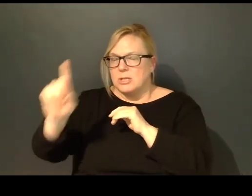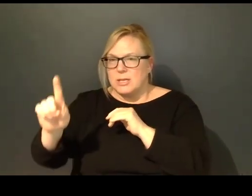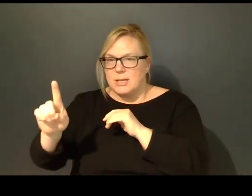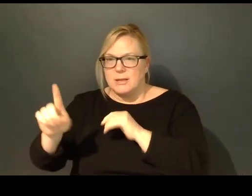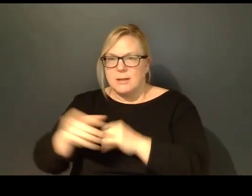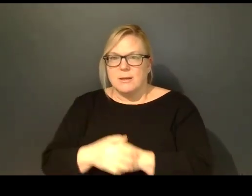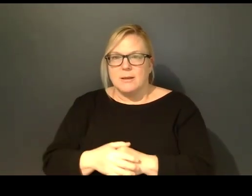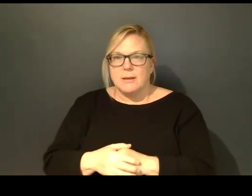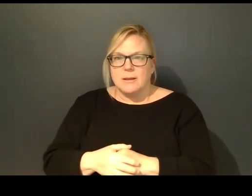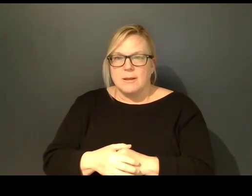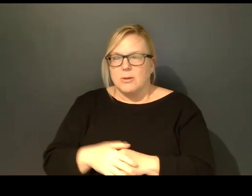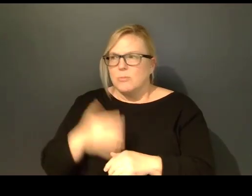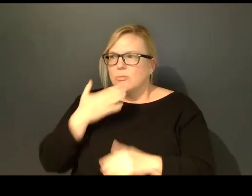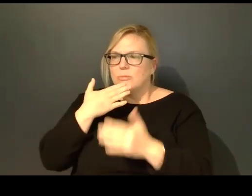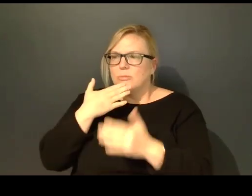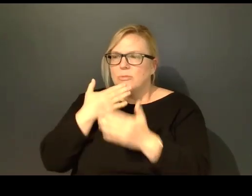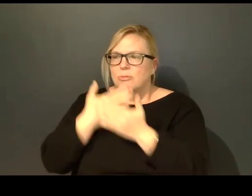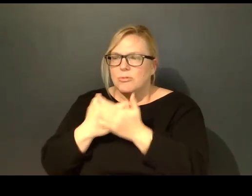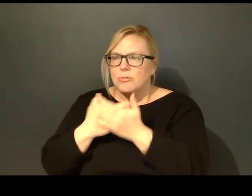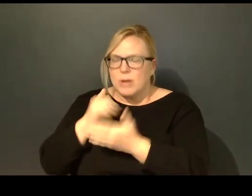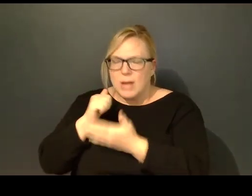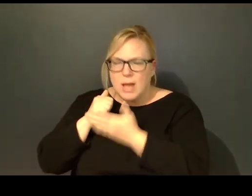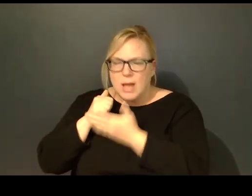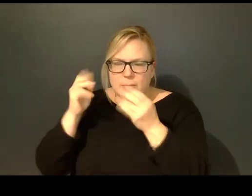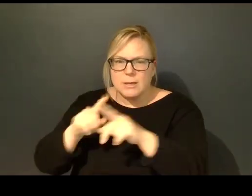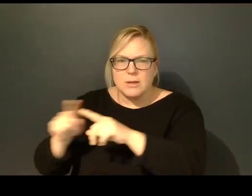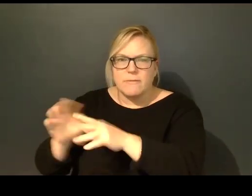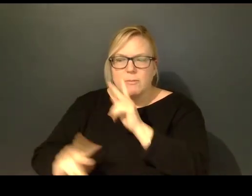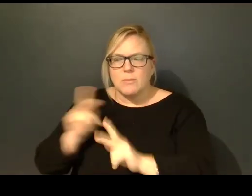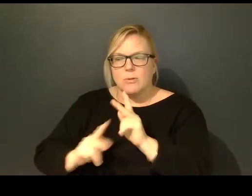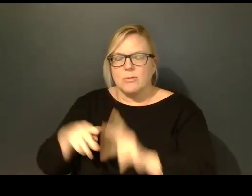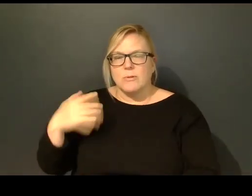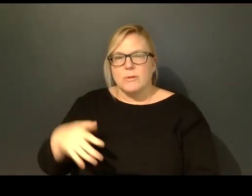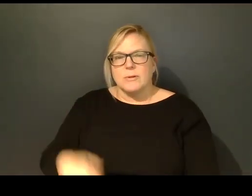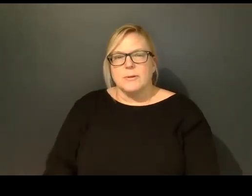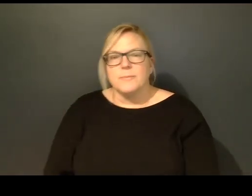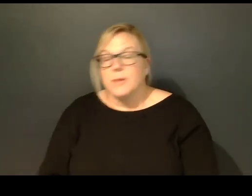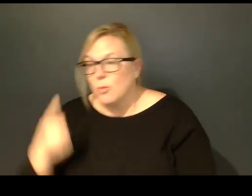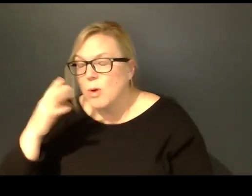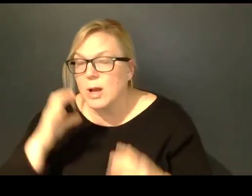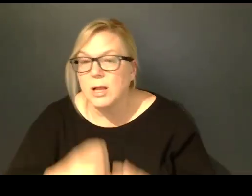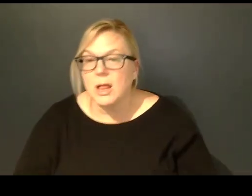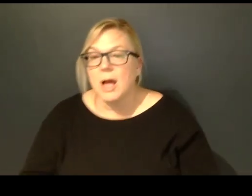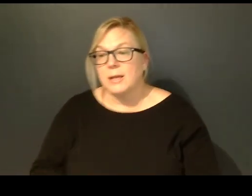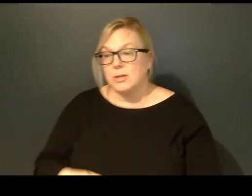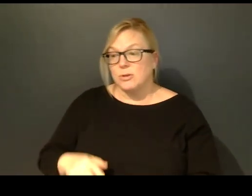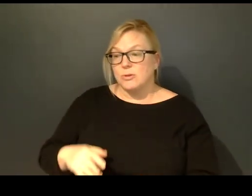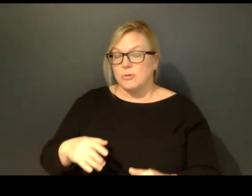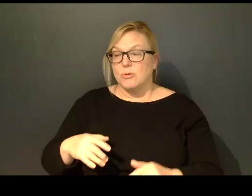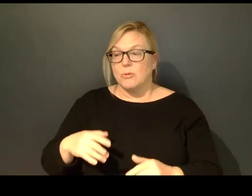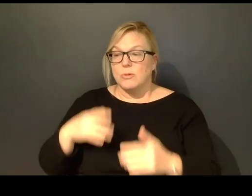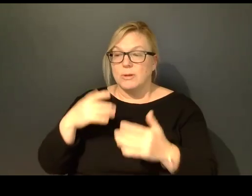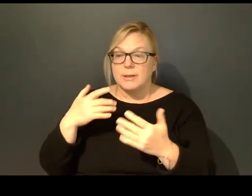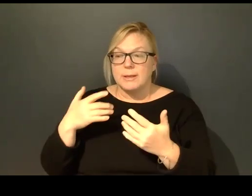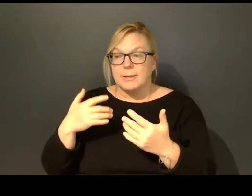help for a number of clients. We've seen a lot of good testimonials. We have at least one client I know of who avoided jail time as a result of their participation